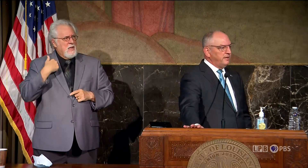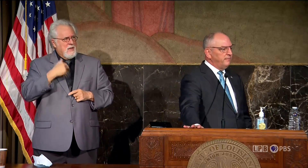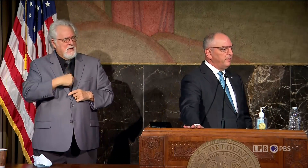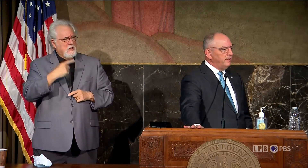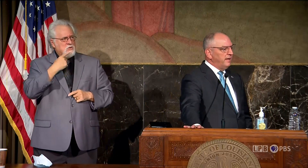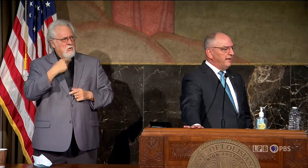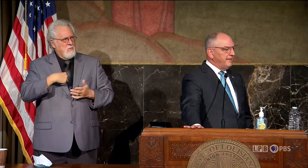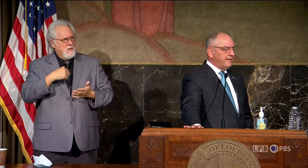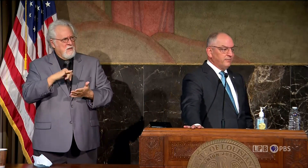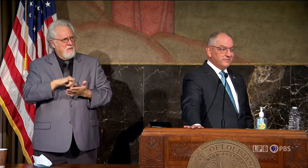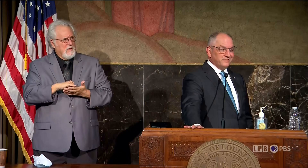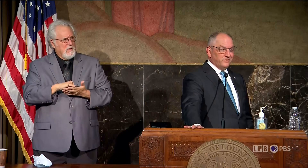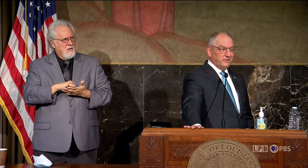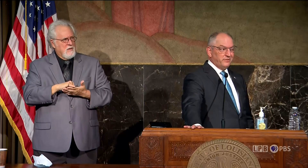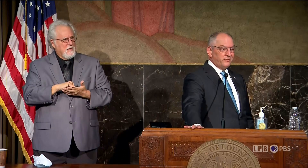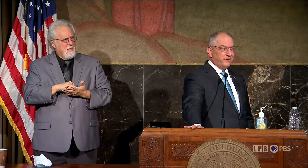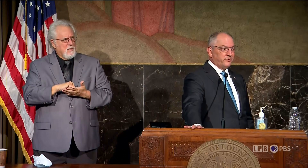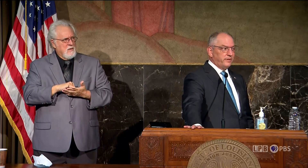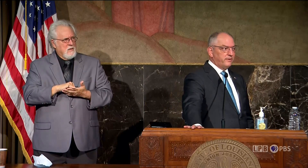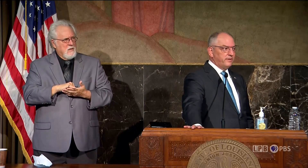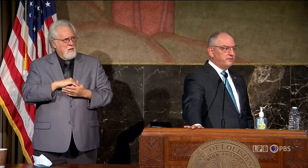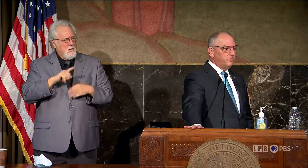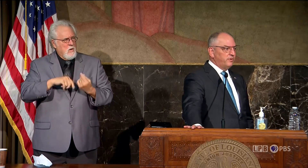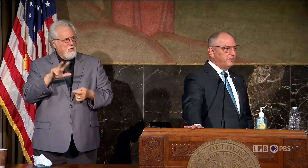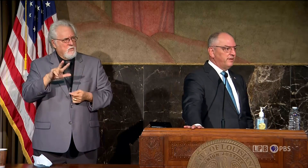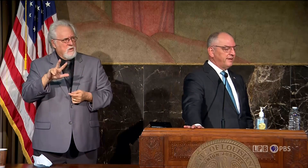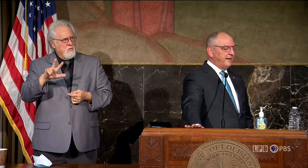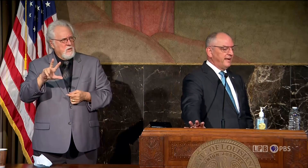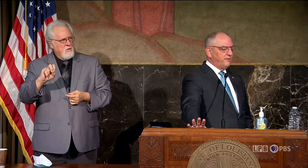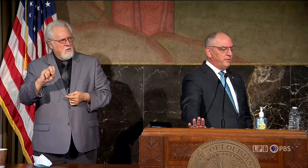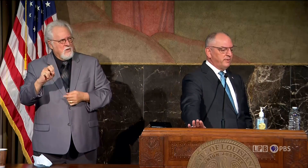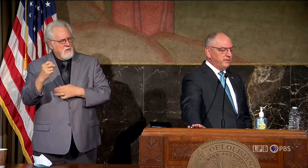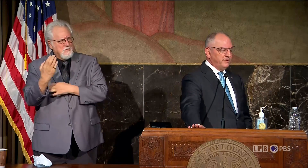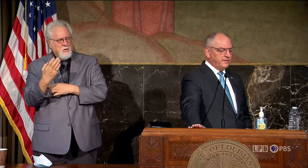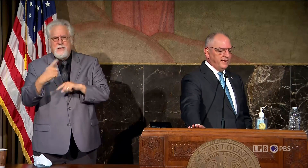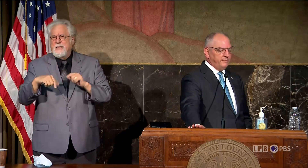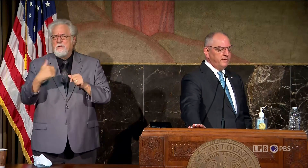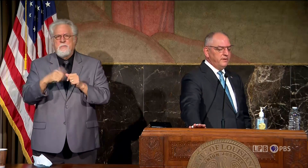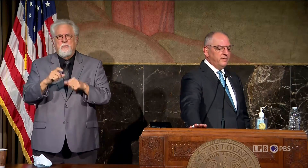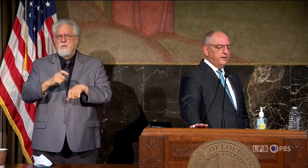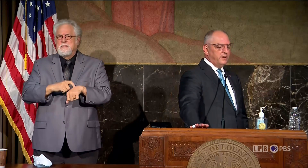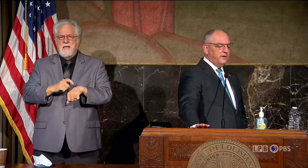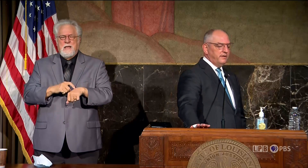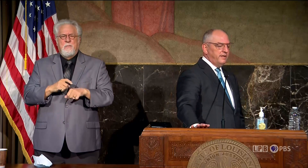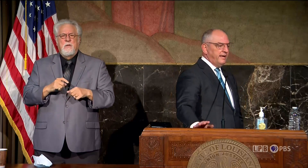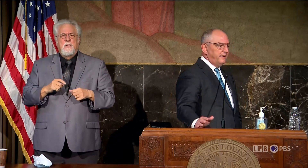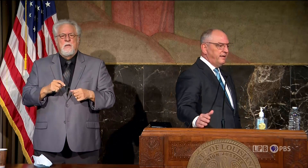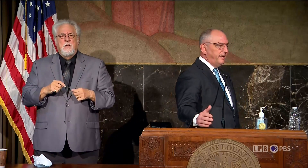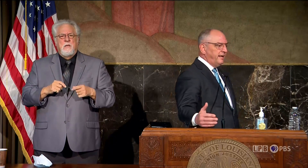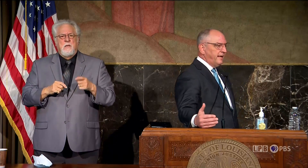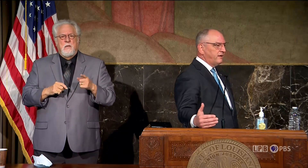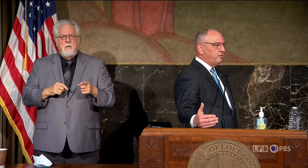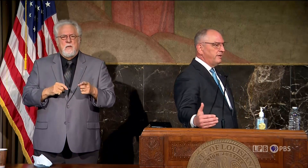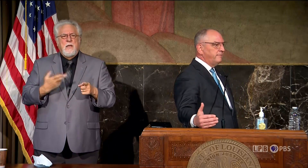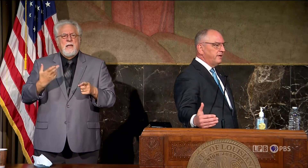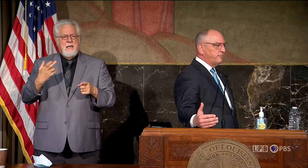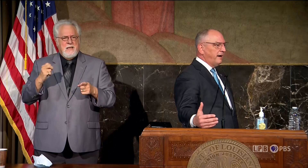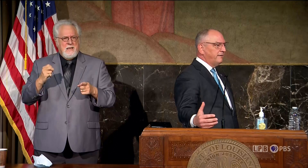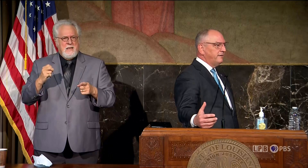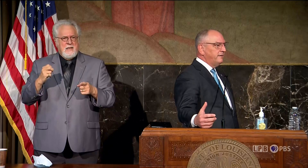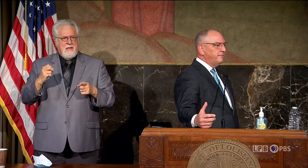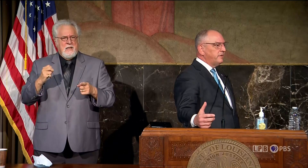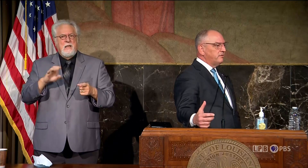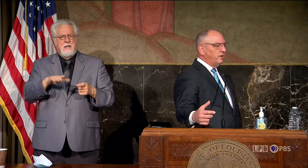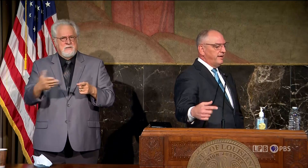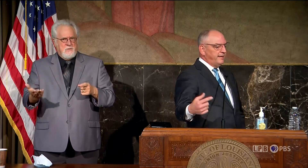that I think it was around 3 or 3:30 this morning. I can't remember the time that he had actually